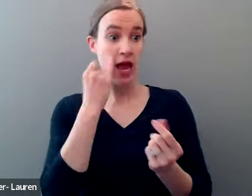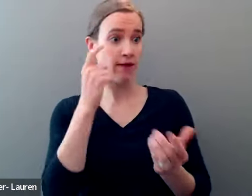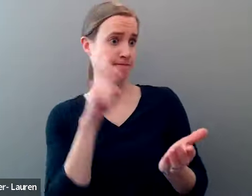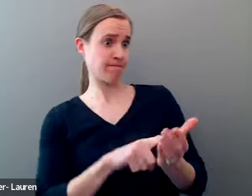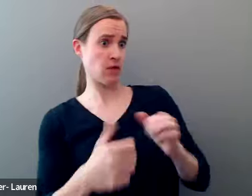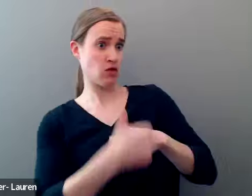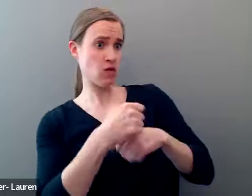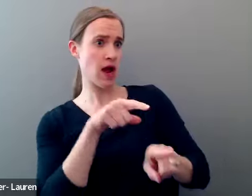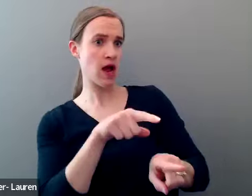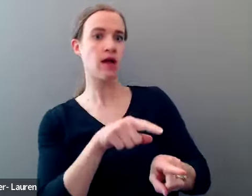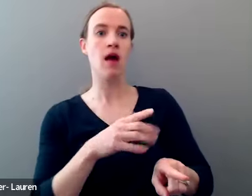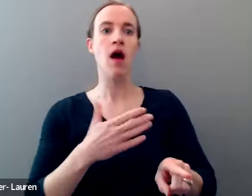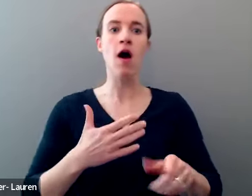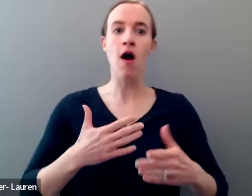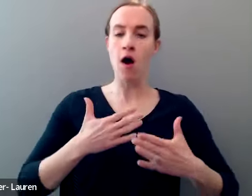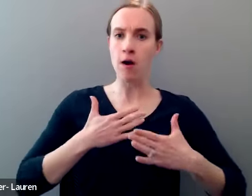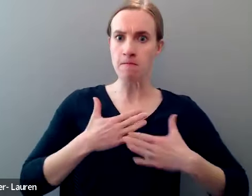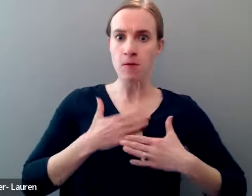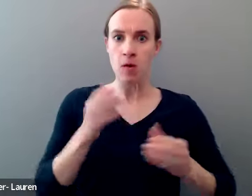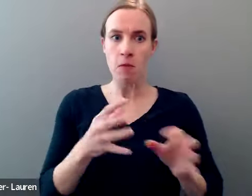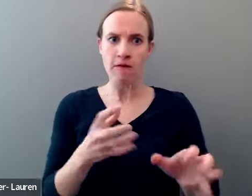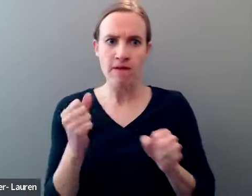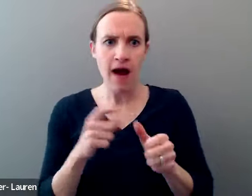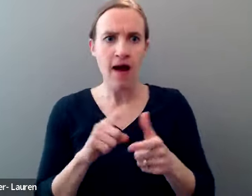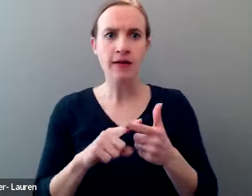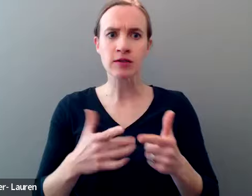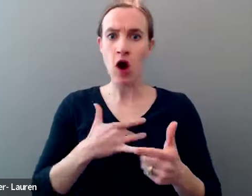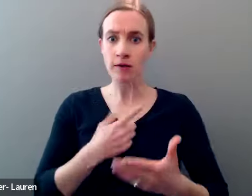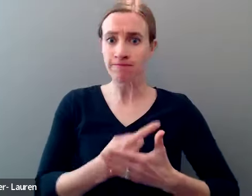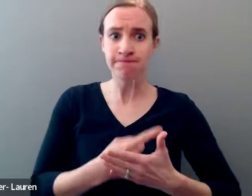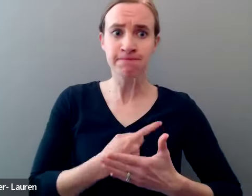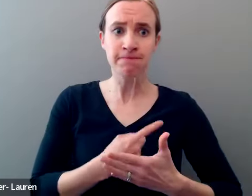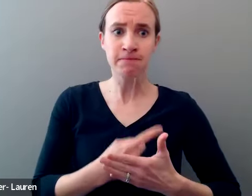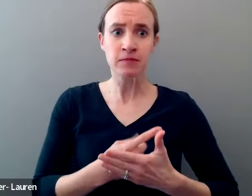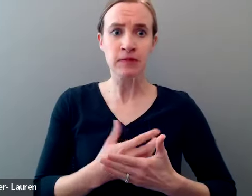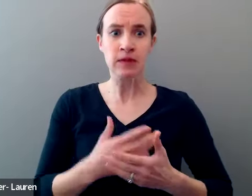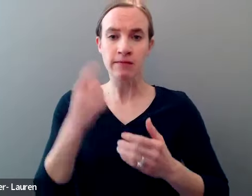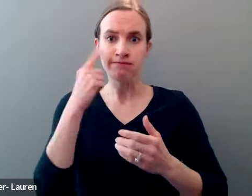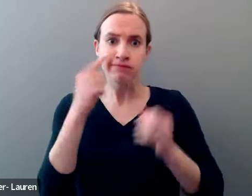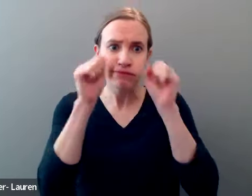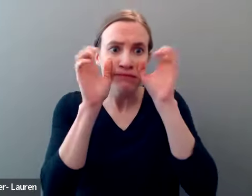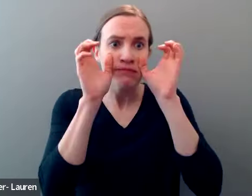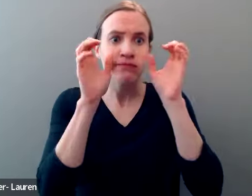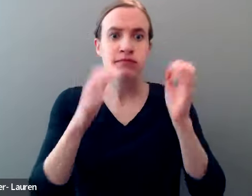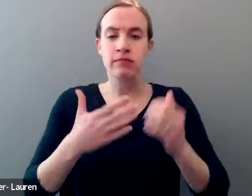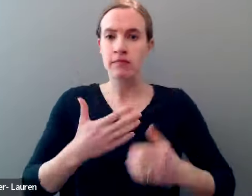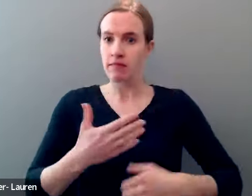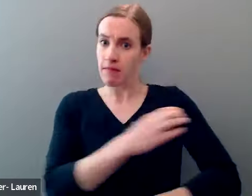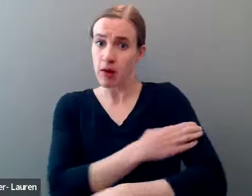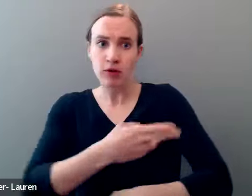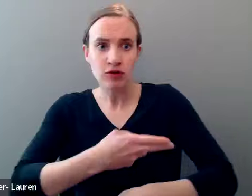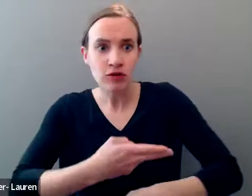we sweat, our digestion goes down, our mouths get dry. And so